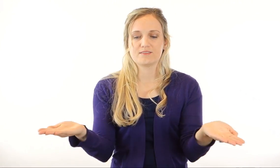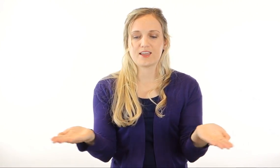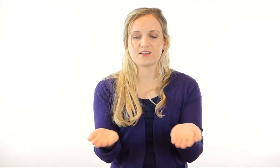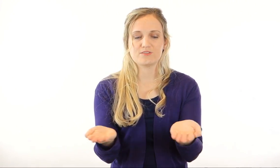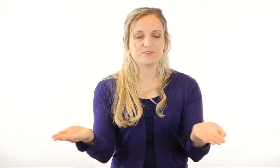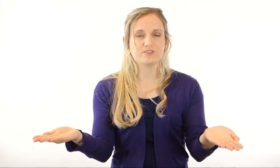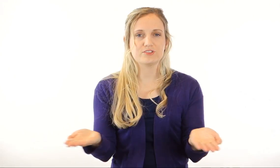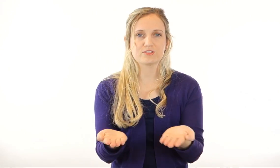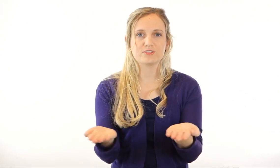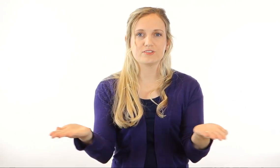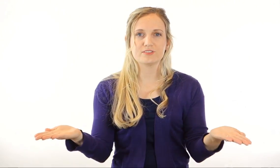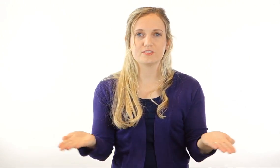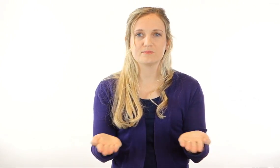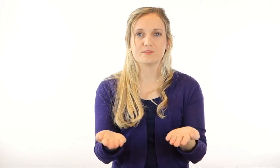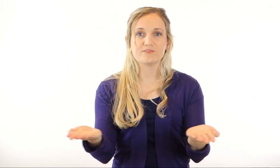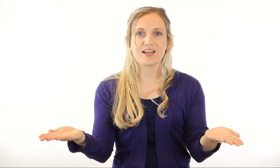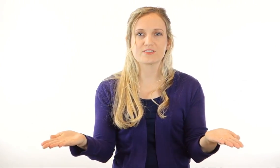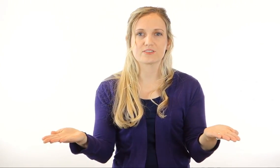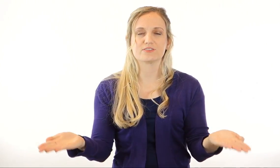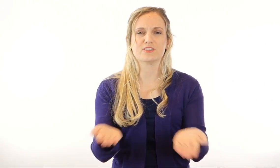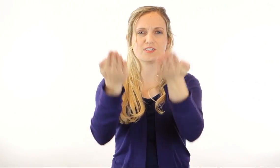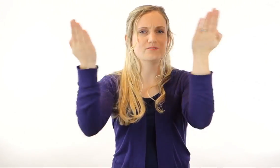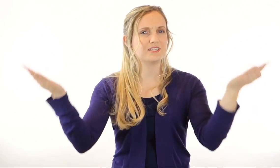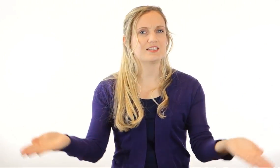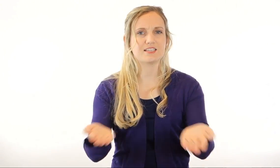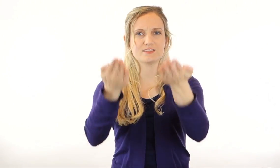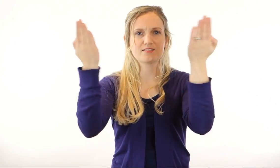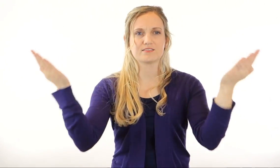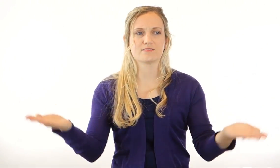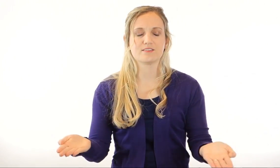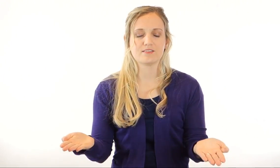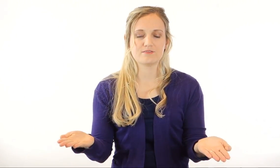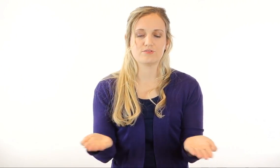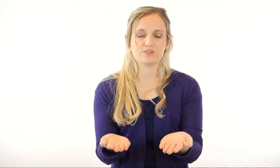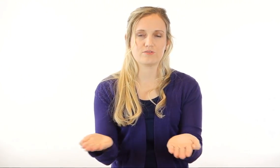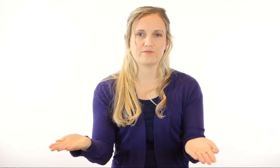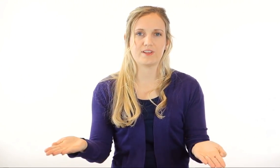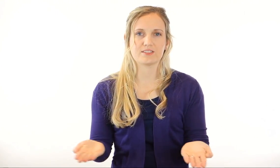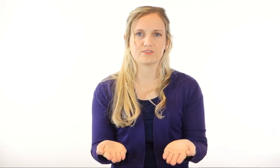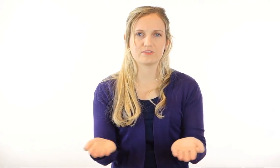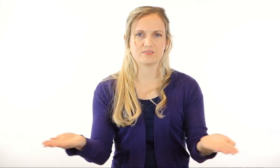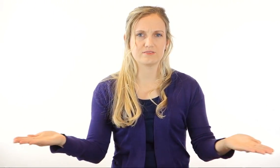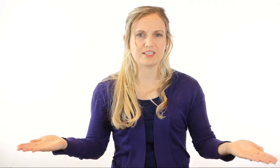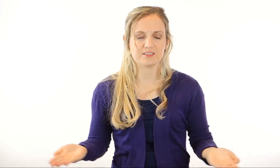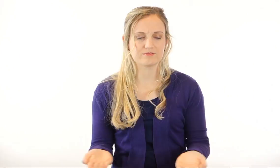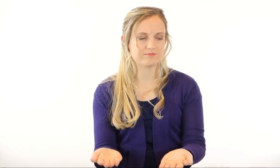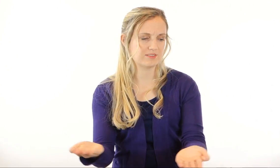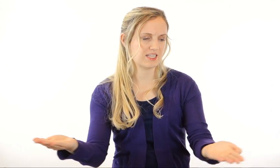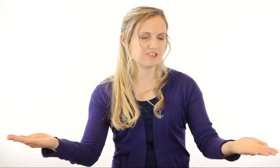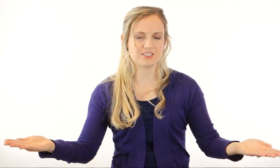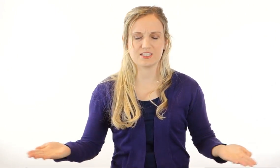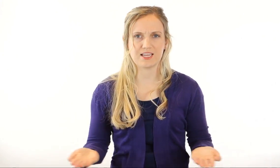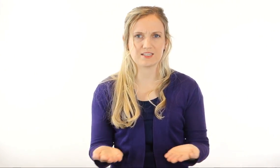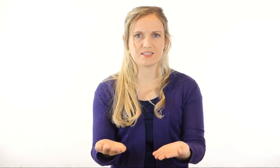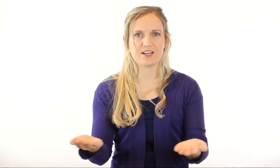kind of do little circles, little flat circles. You're not going like this. You're just going flat circles here. It's like, here's the land, the